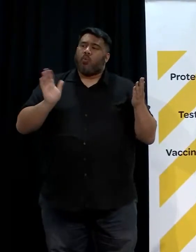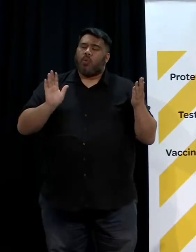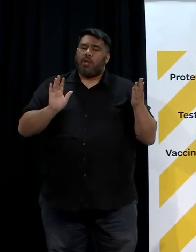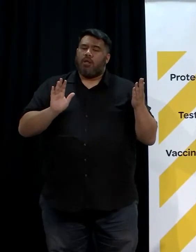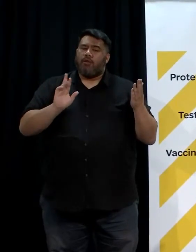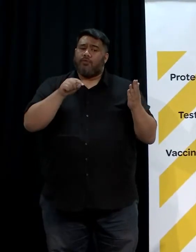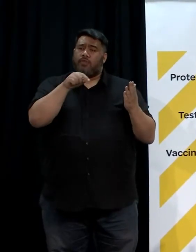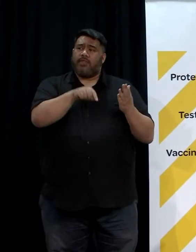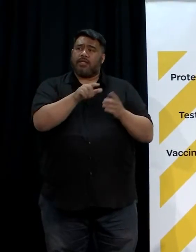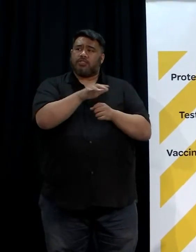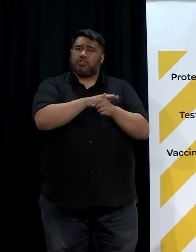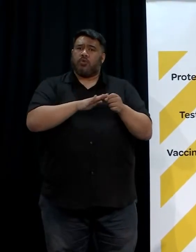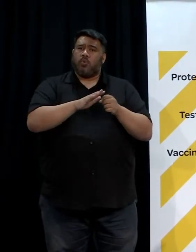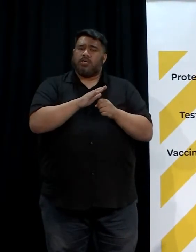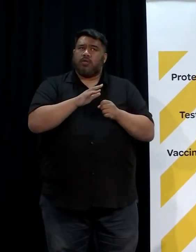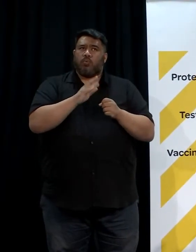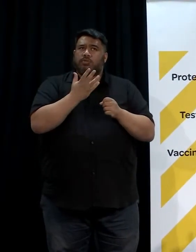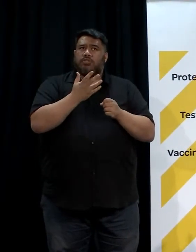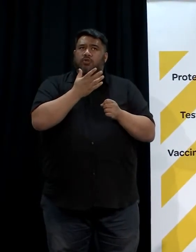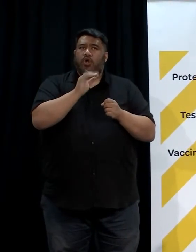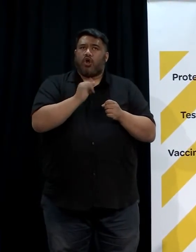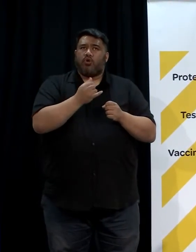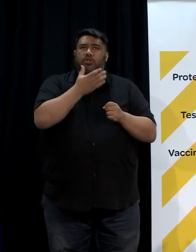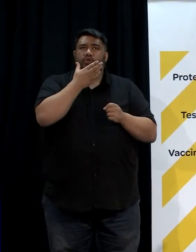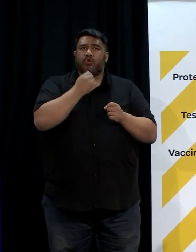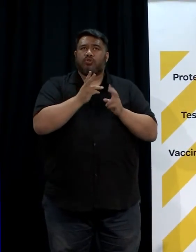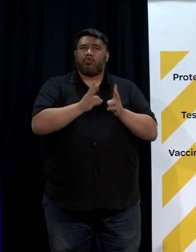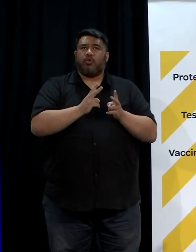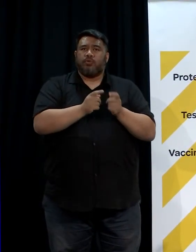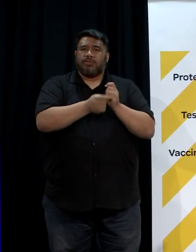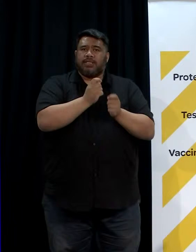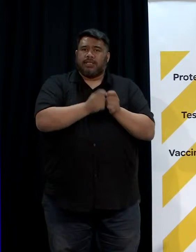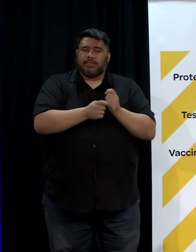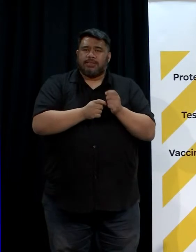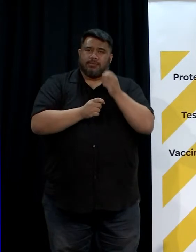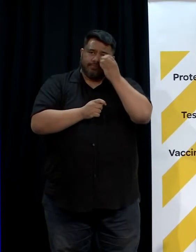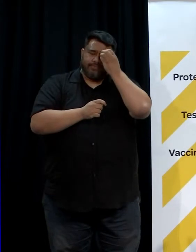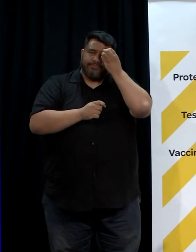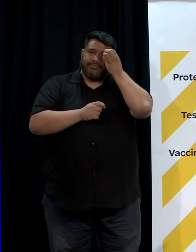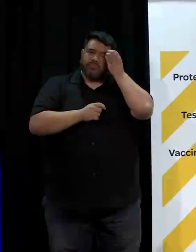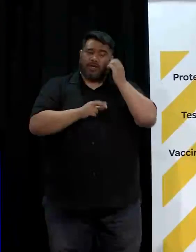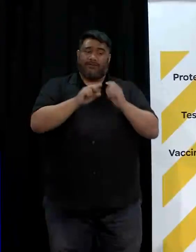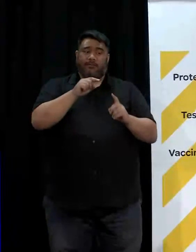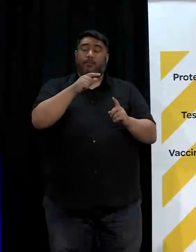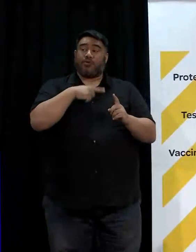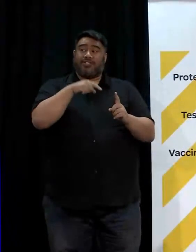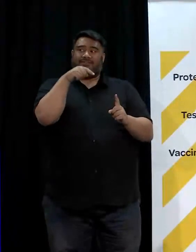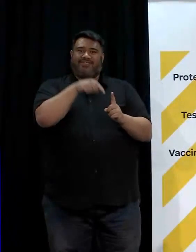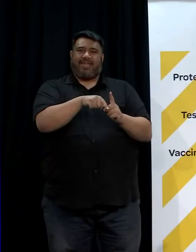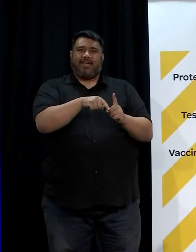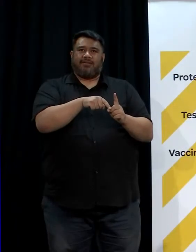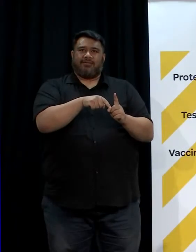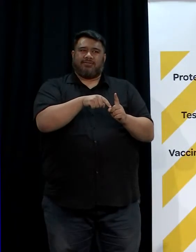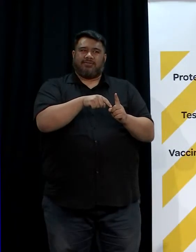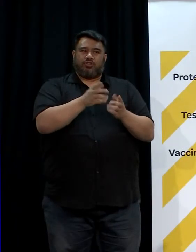and it was particular to the service and